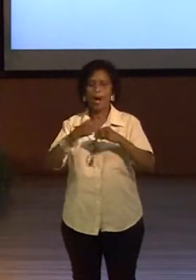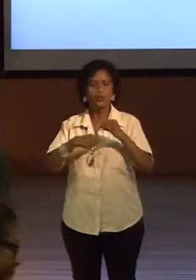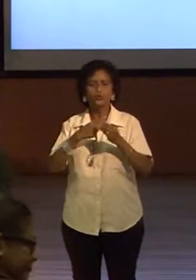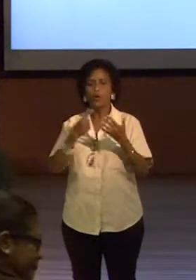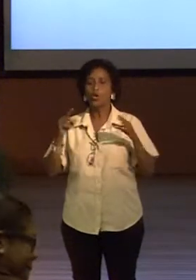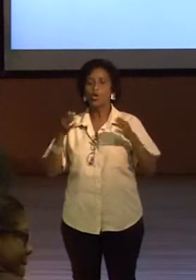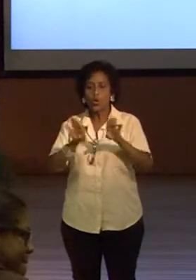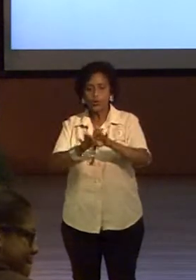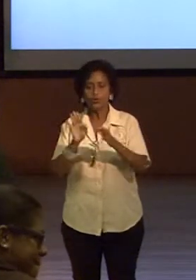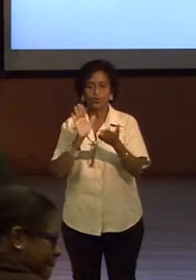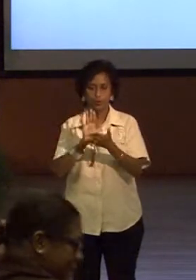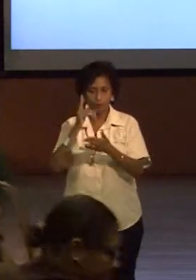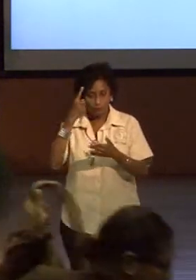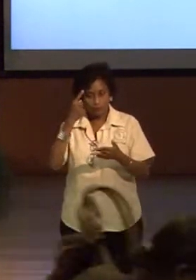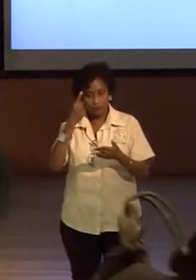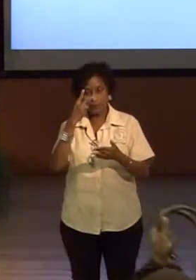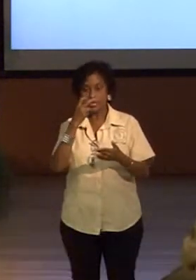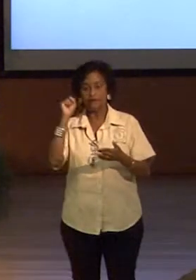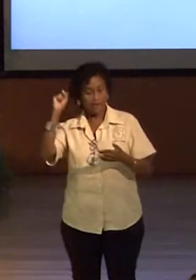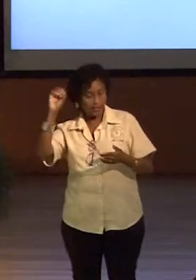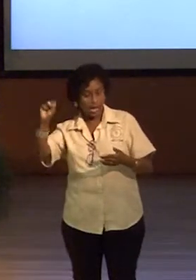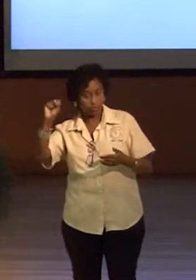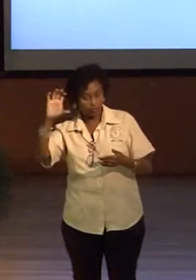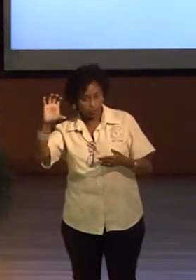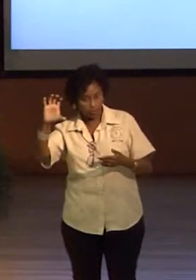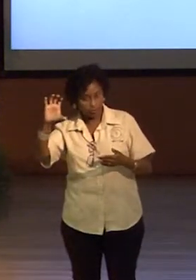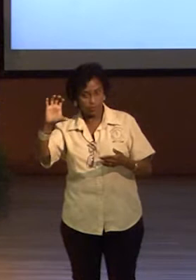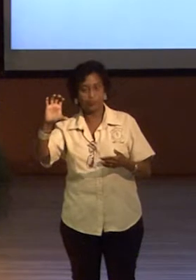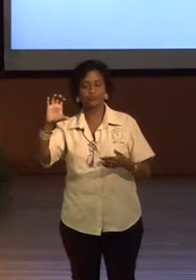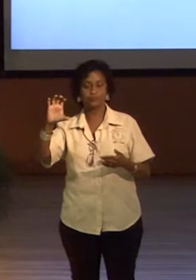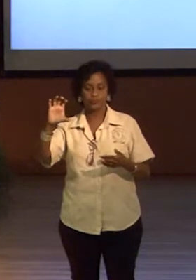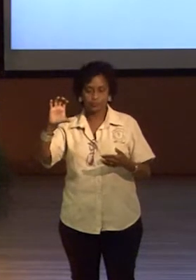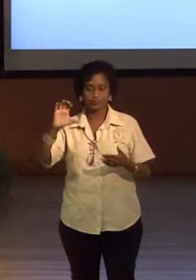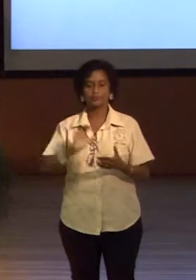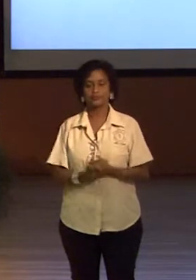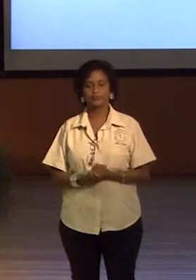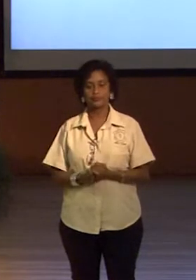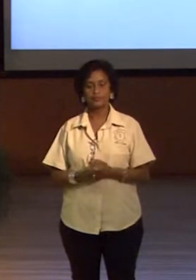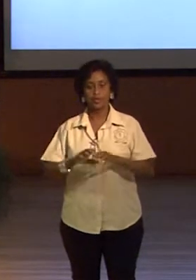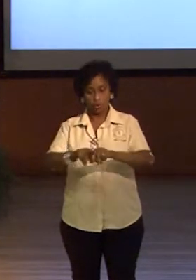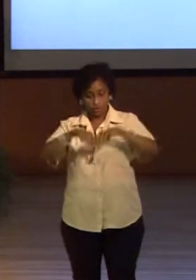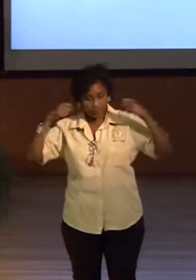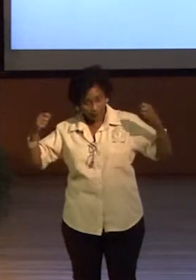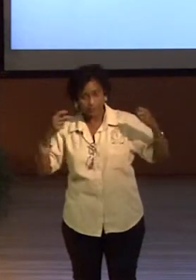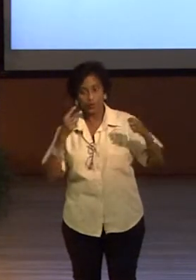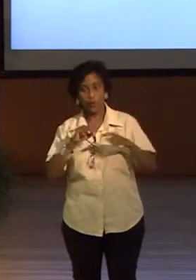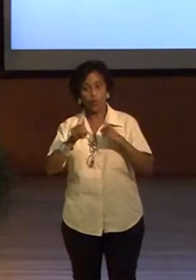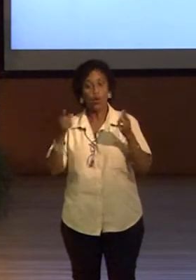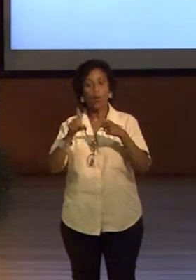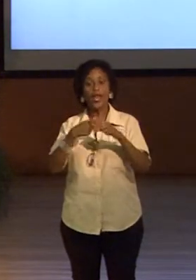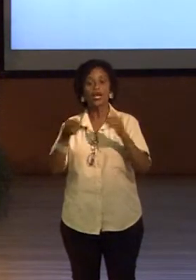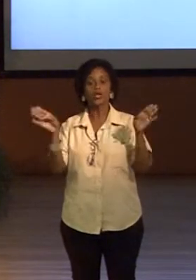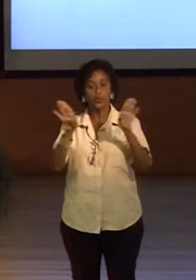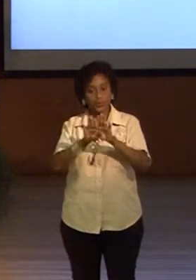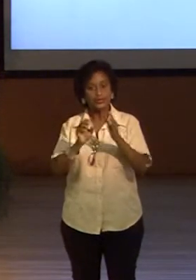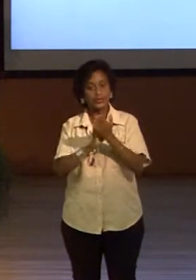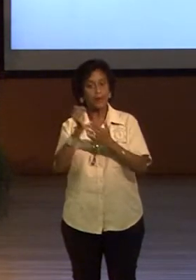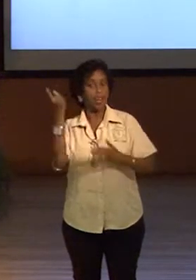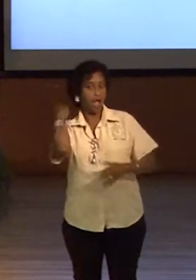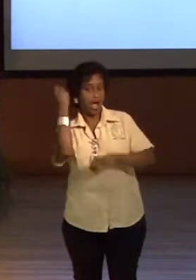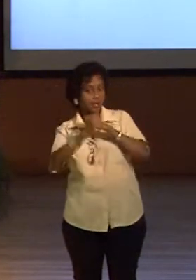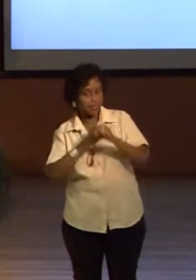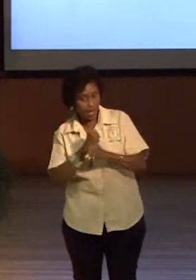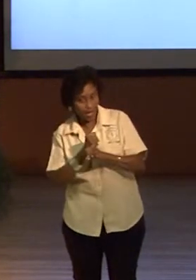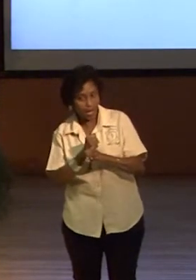for the blind in Santa Cruz, which, according to the story, occurred in September last year. And up